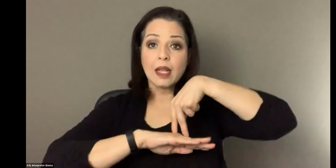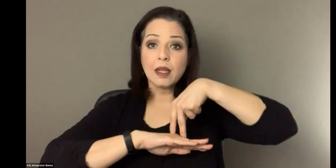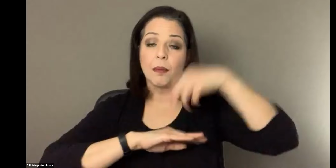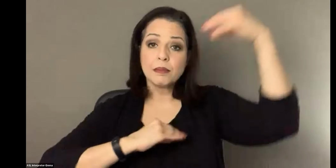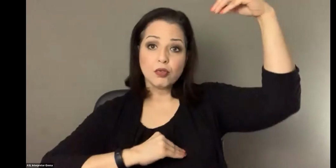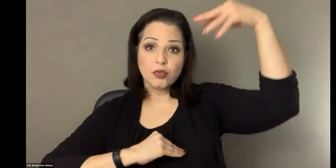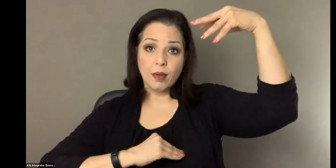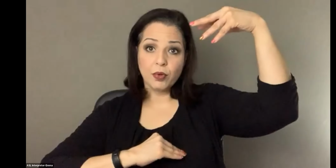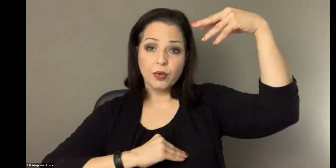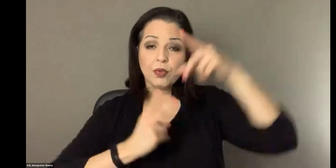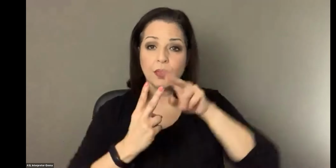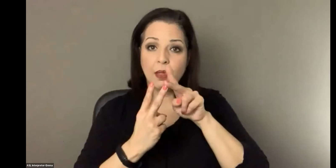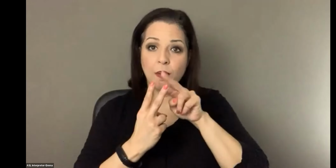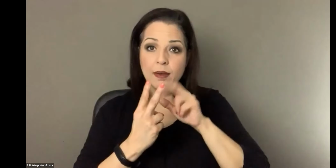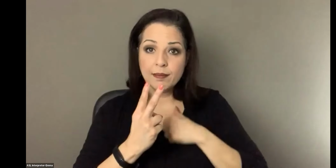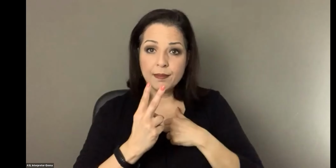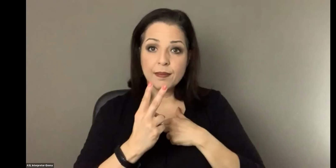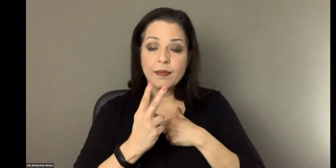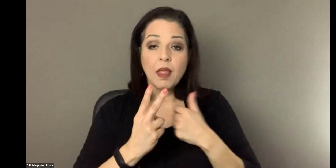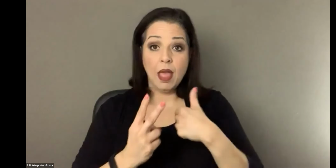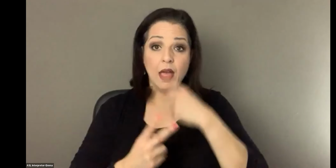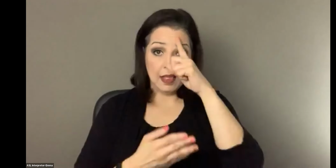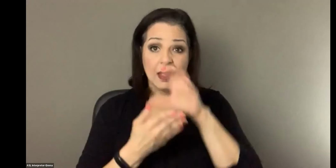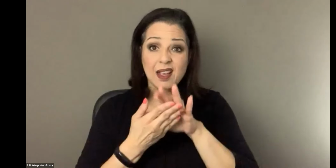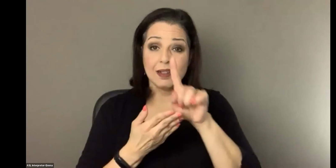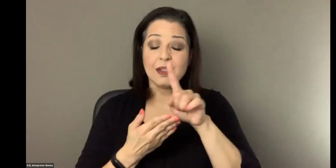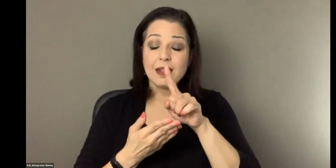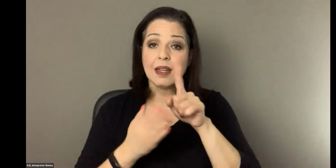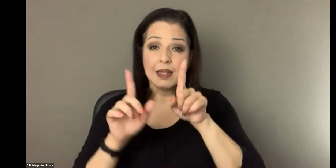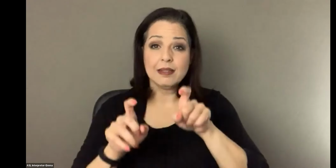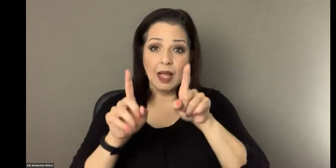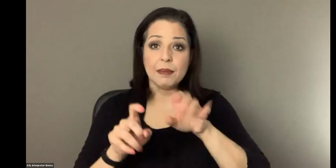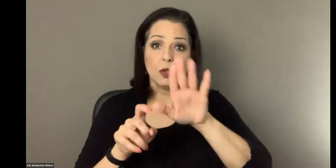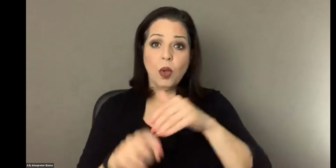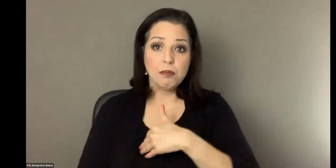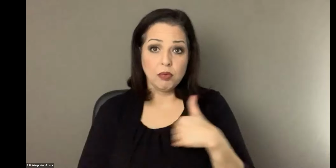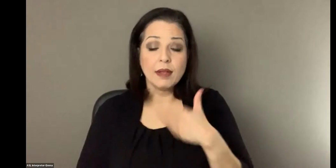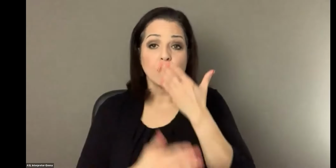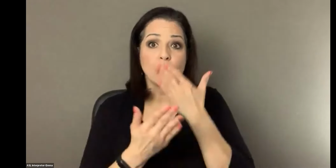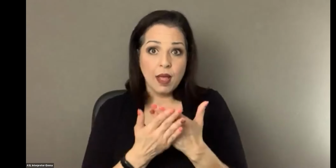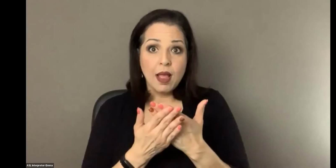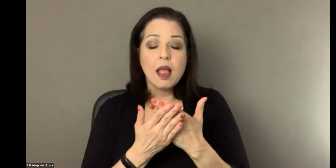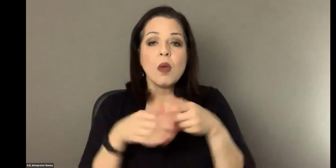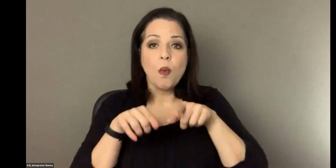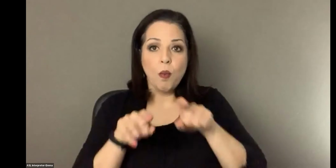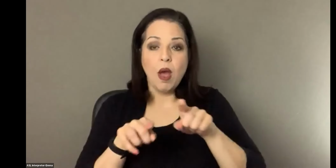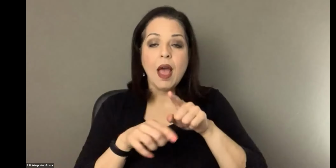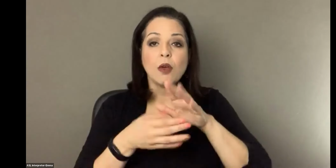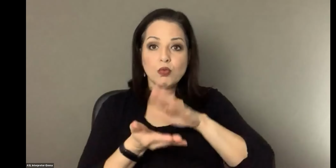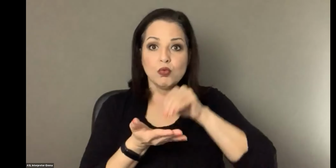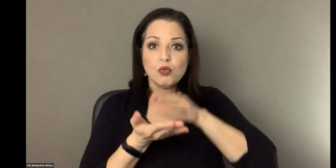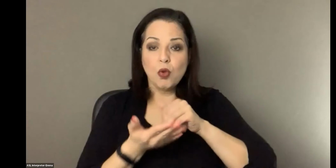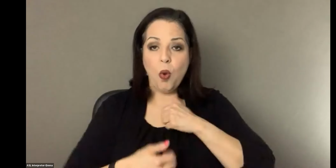shower. I think examining your breasts while soapy in the shower